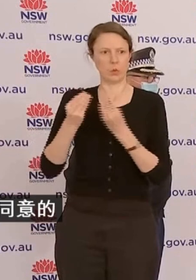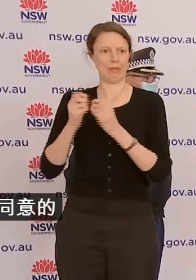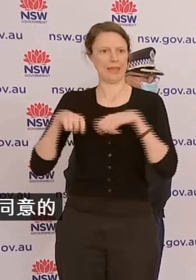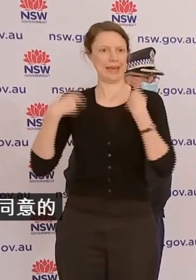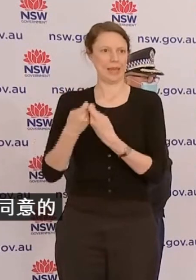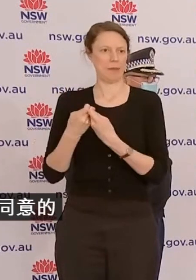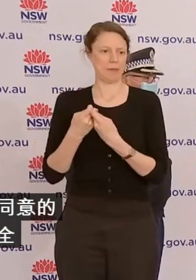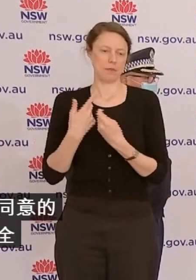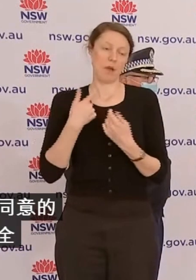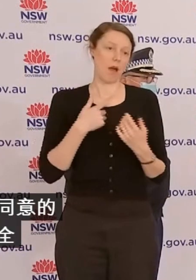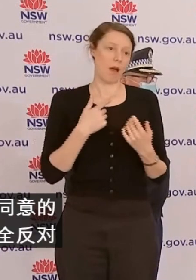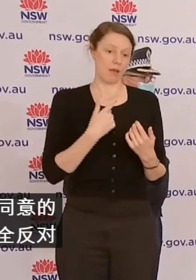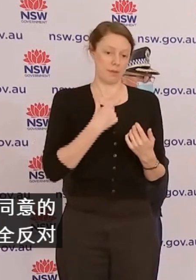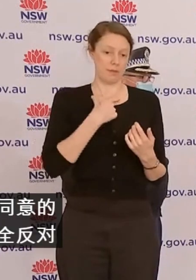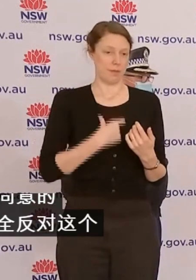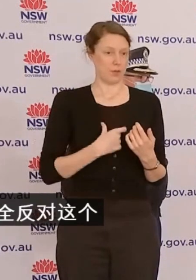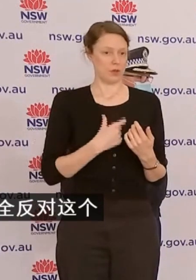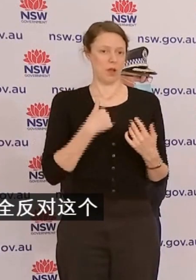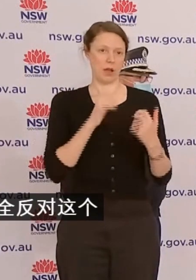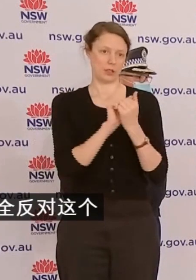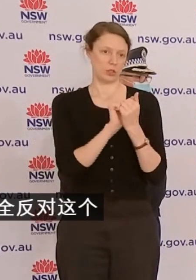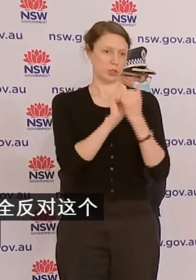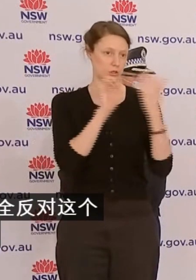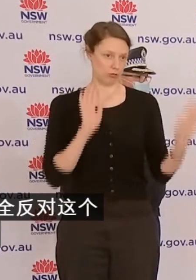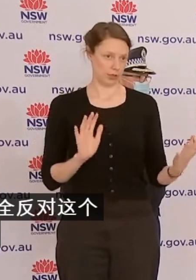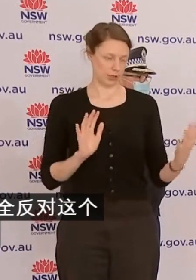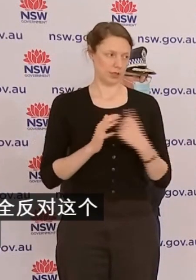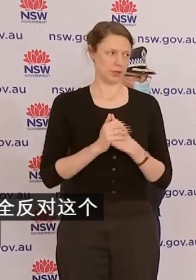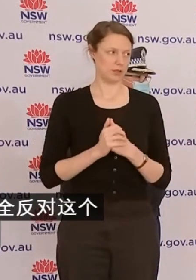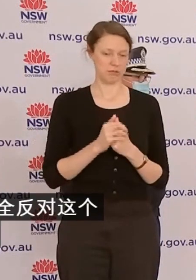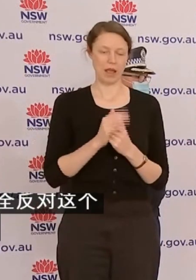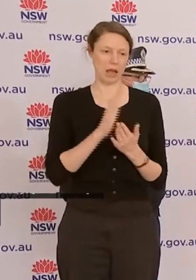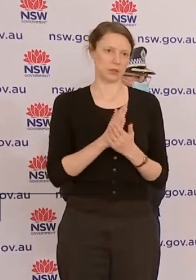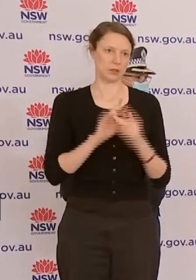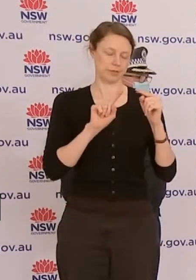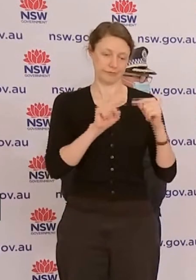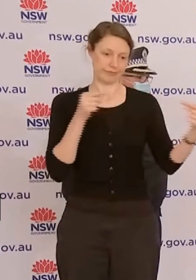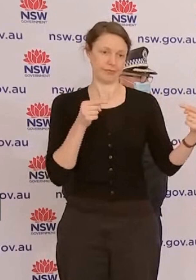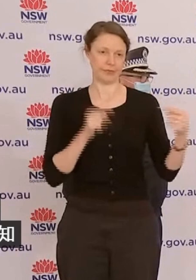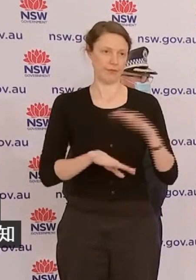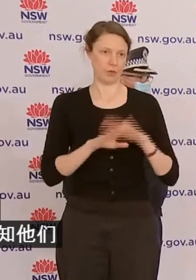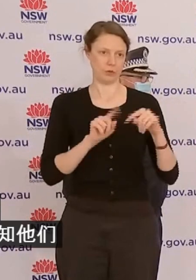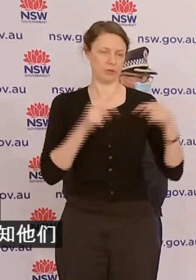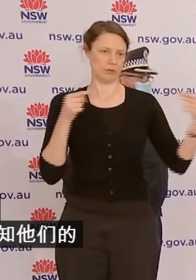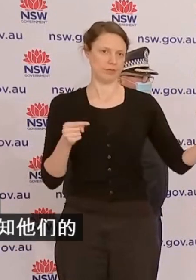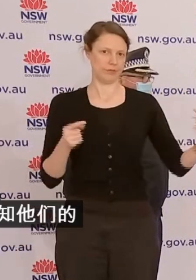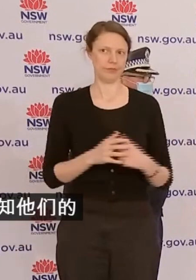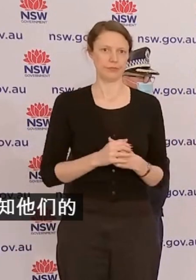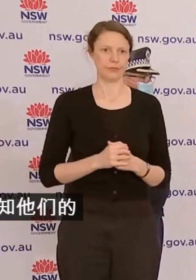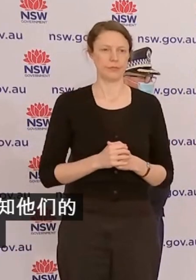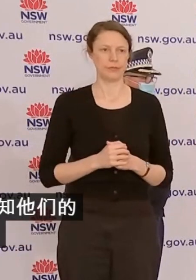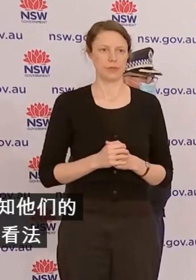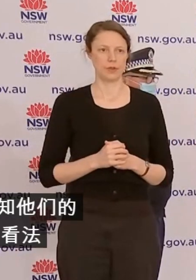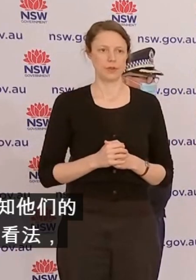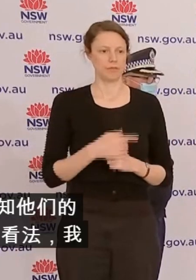In fact, I'm completely opposed to the concept, and I think the members were advised of their colleagues'